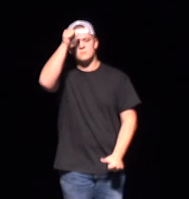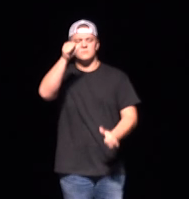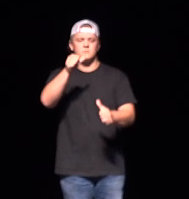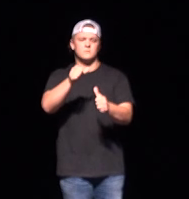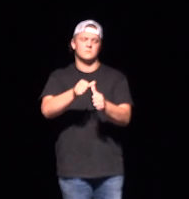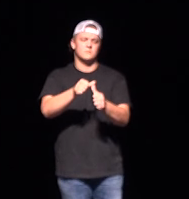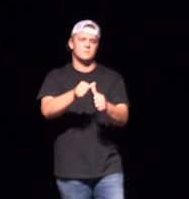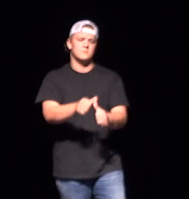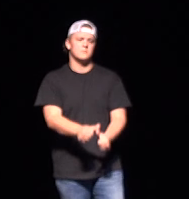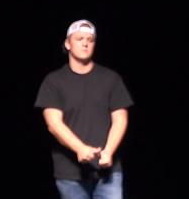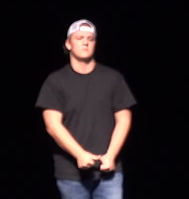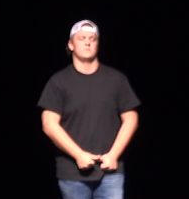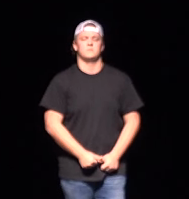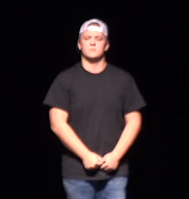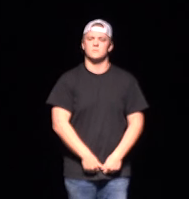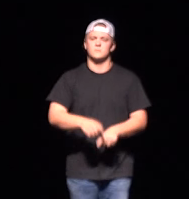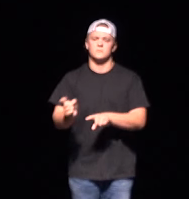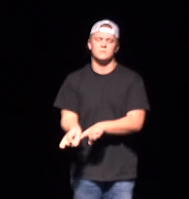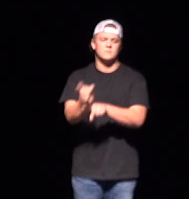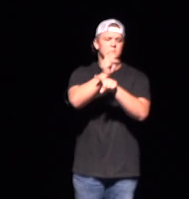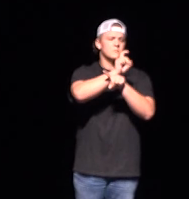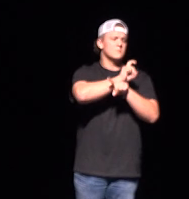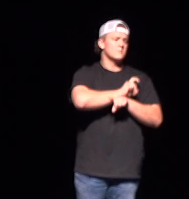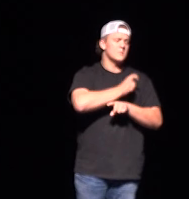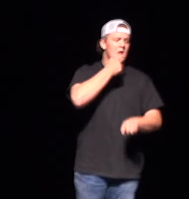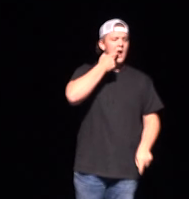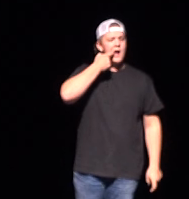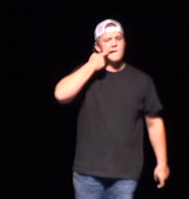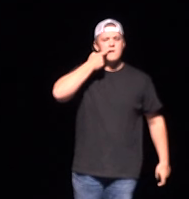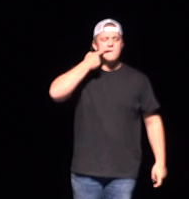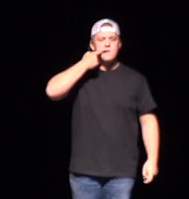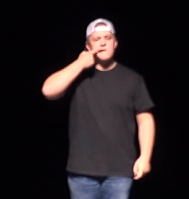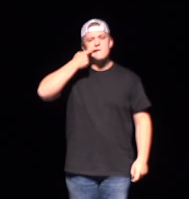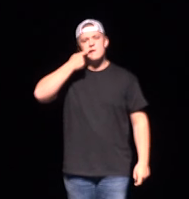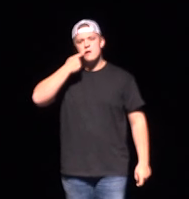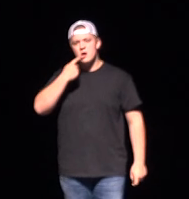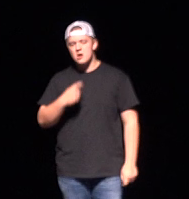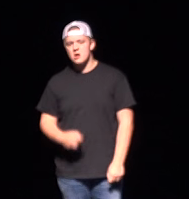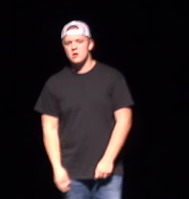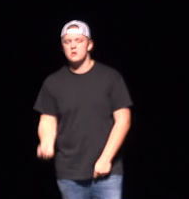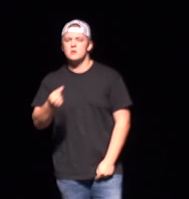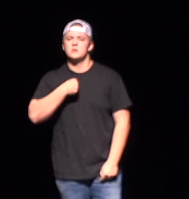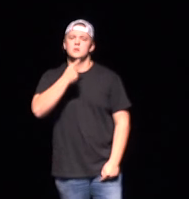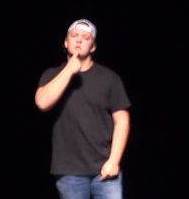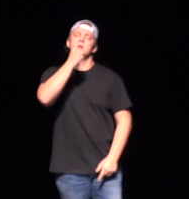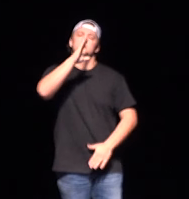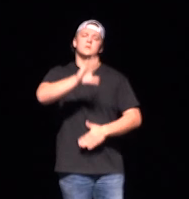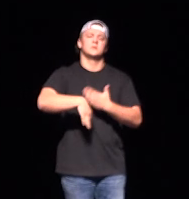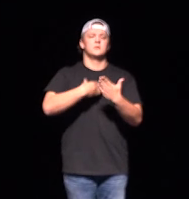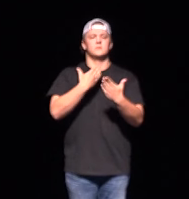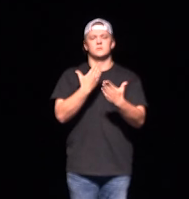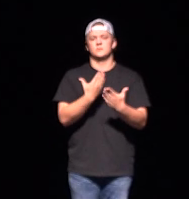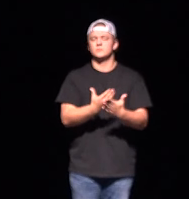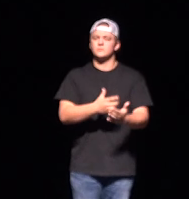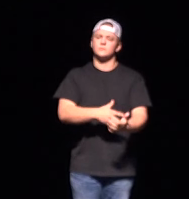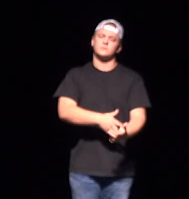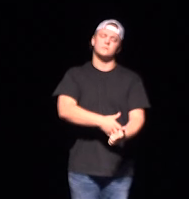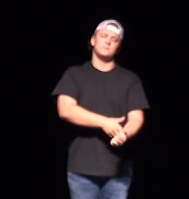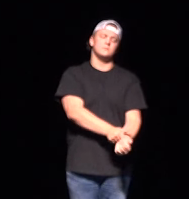memories as a weapon On the other line, I talk to addiction Speaking of the devil, all the drugs, I